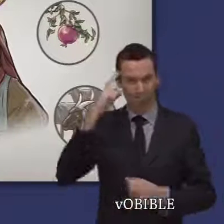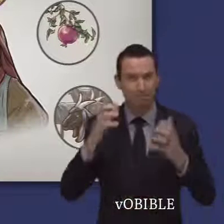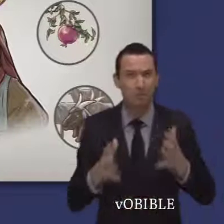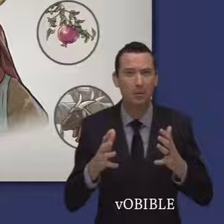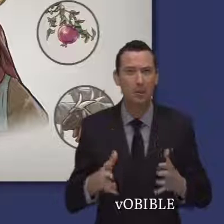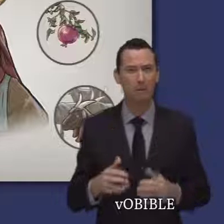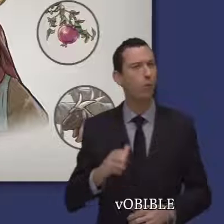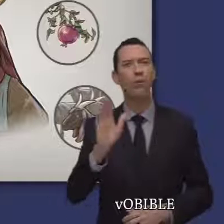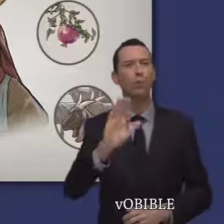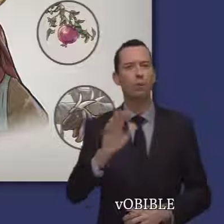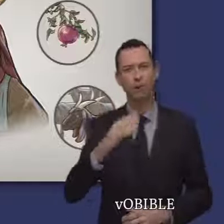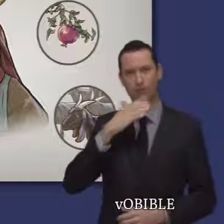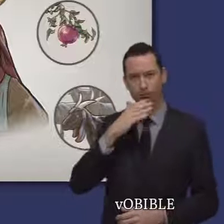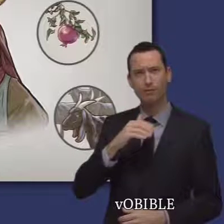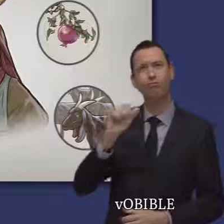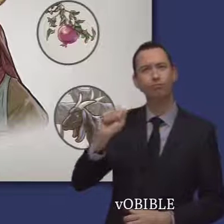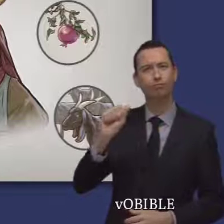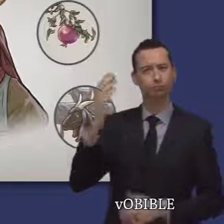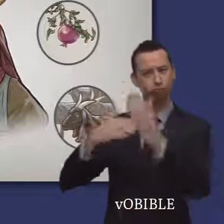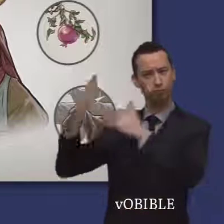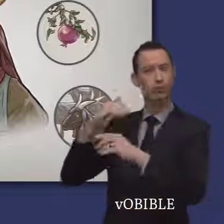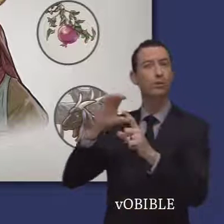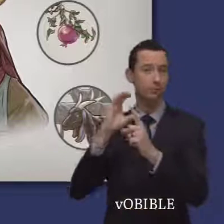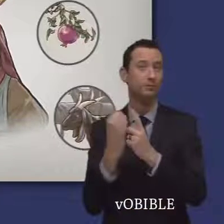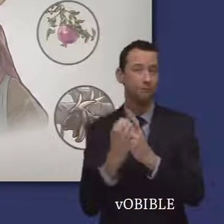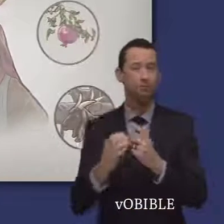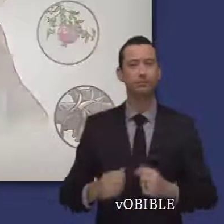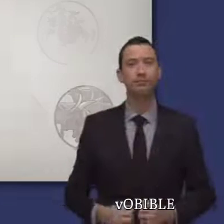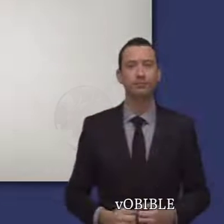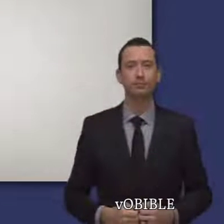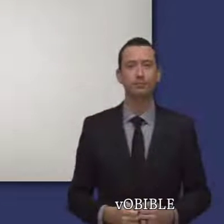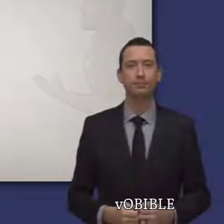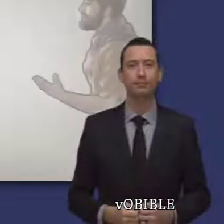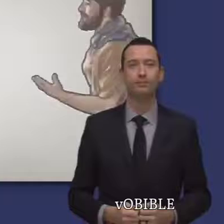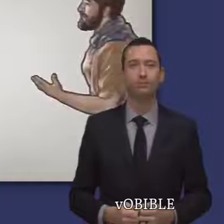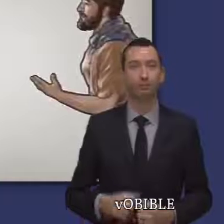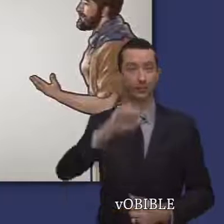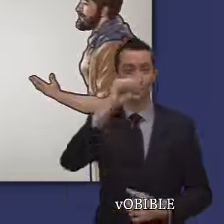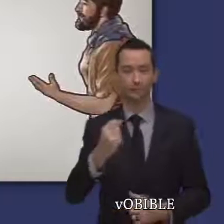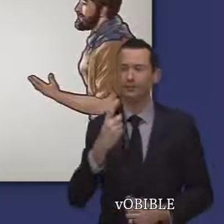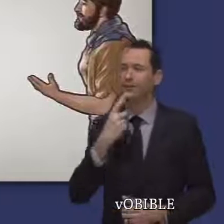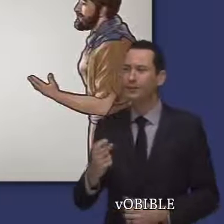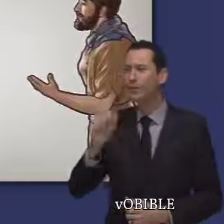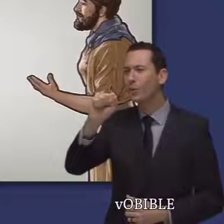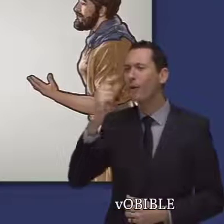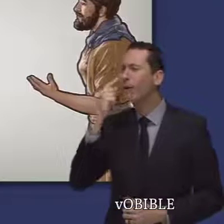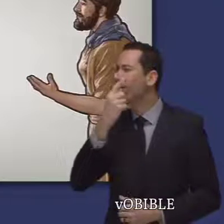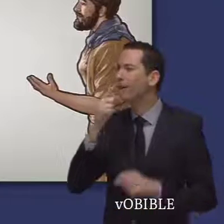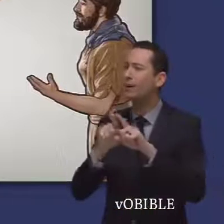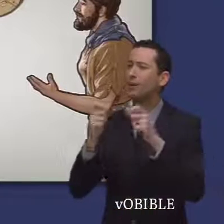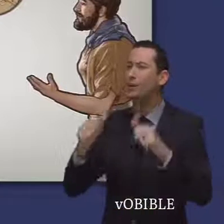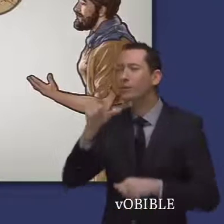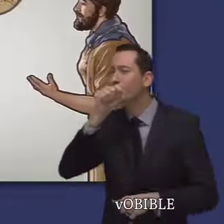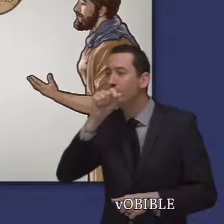appreciate the poetic expressions of endearment that may seem unusual today. The shepherd compares the Shulamite's eyes